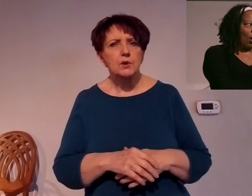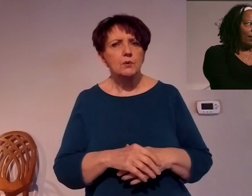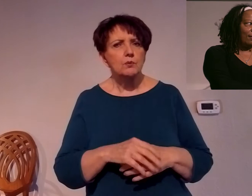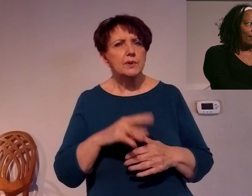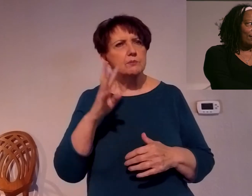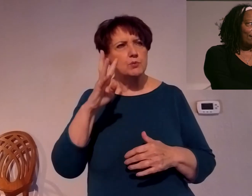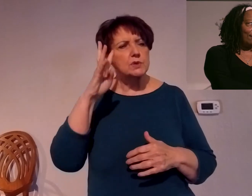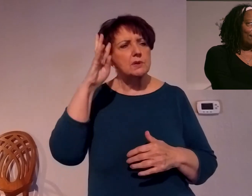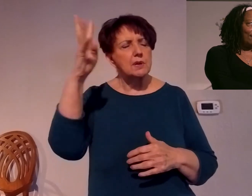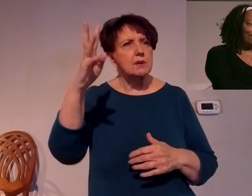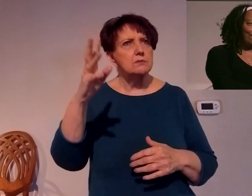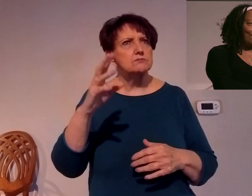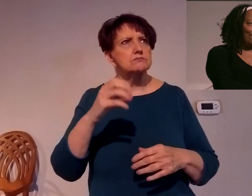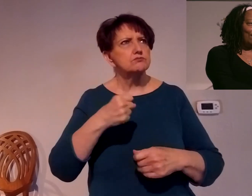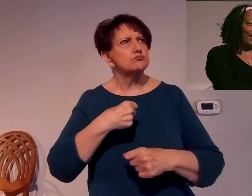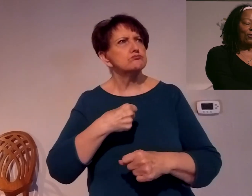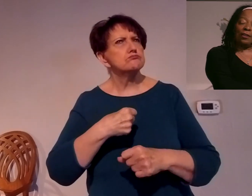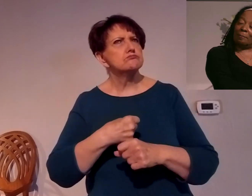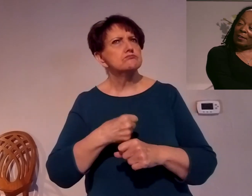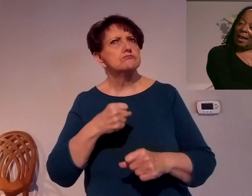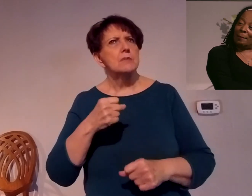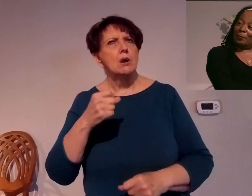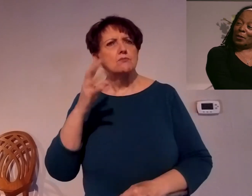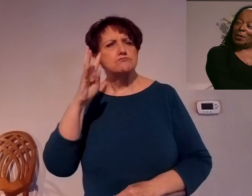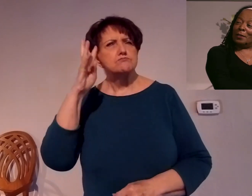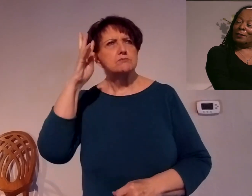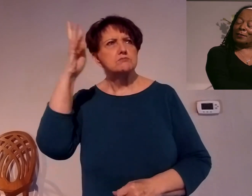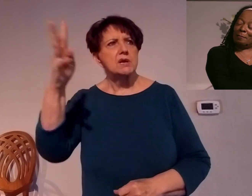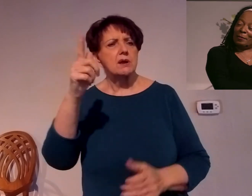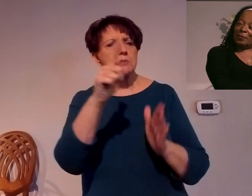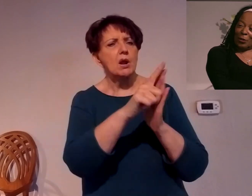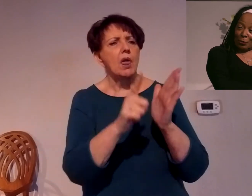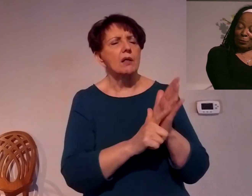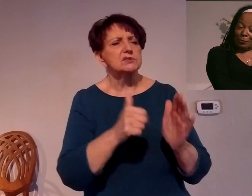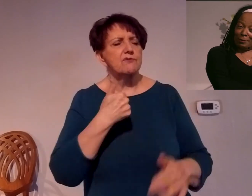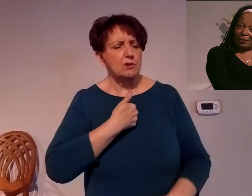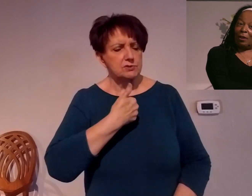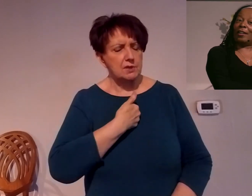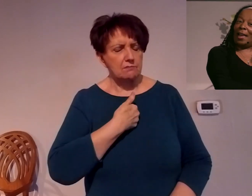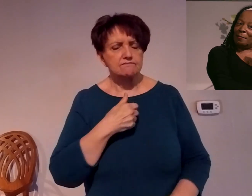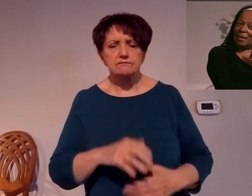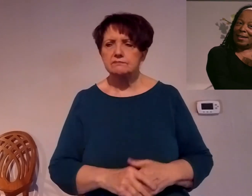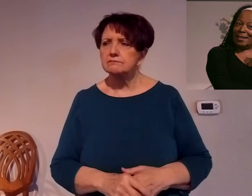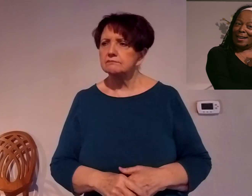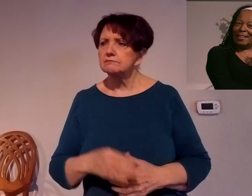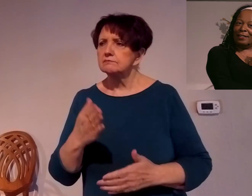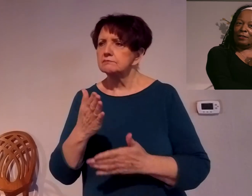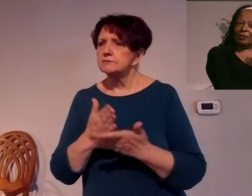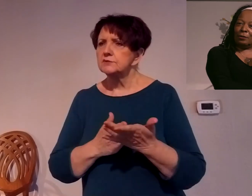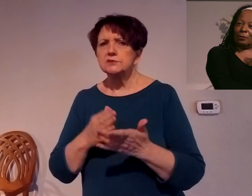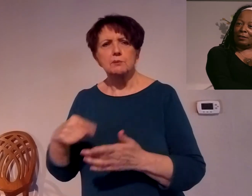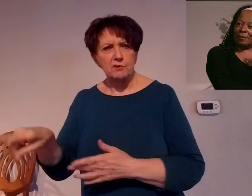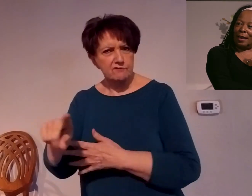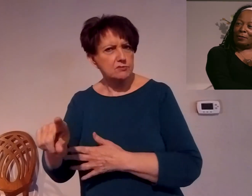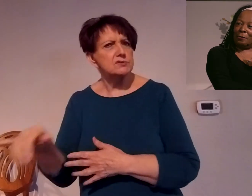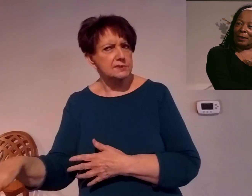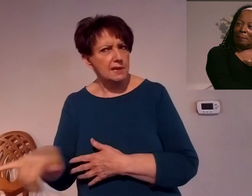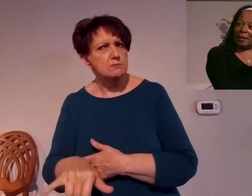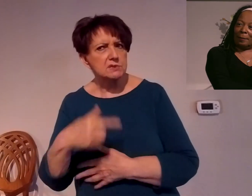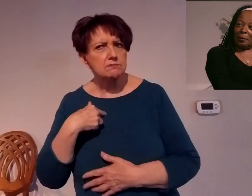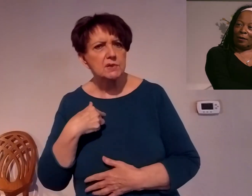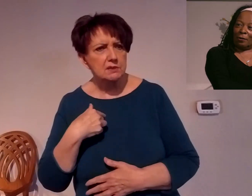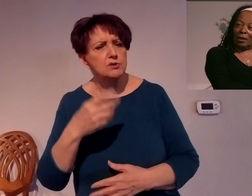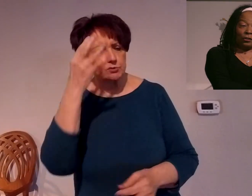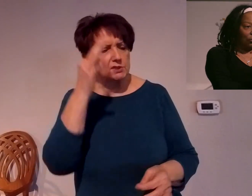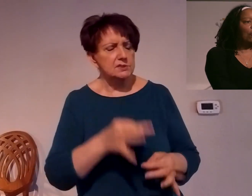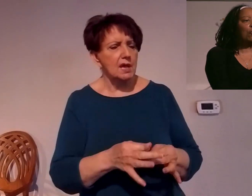own laws. And sometimes some of you are like me. You decide you want to